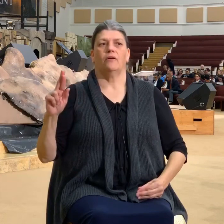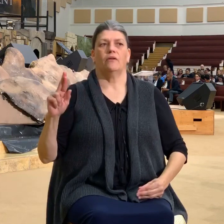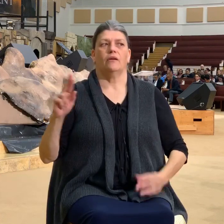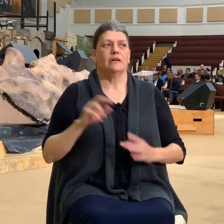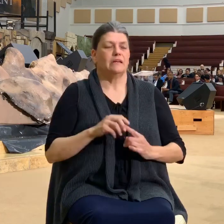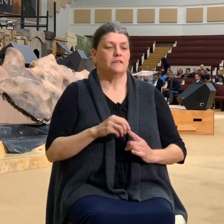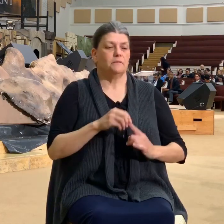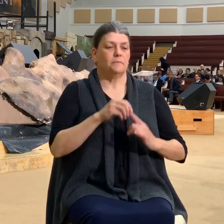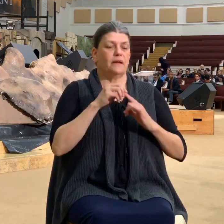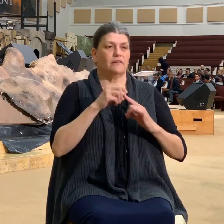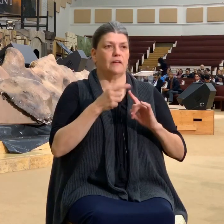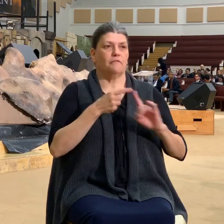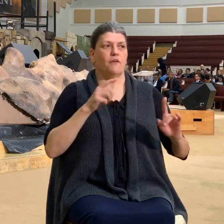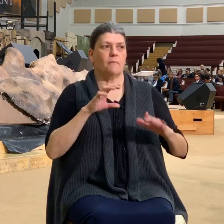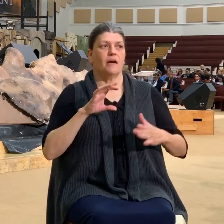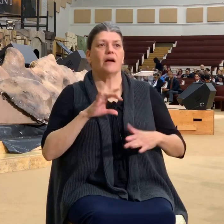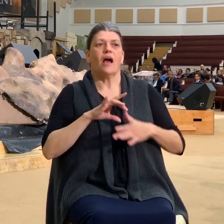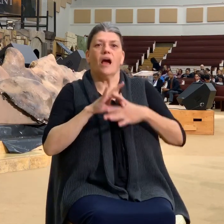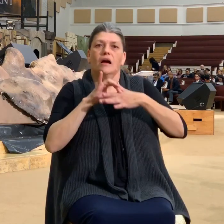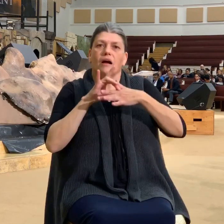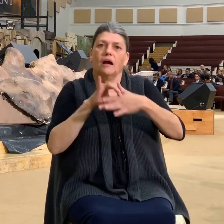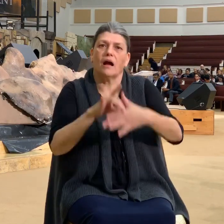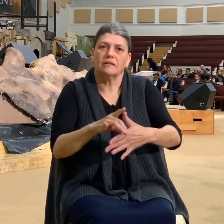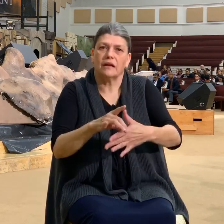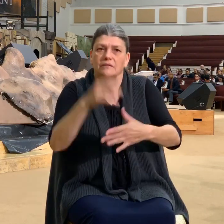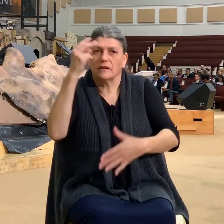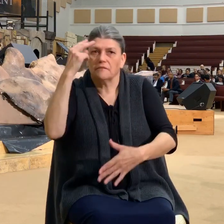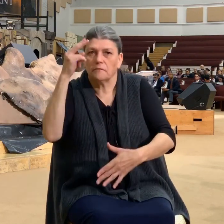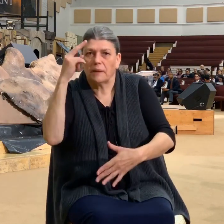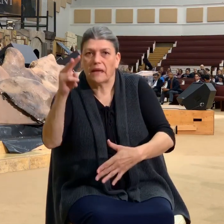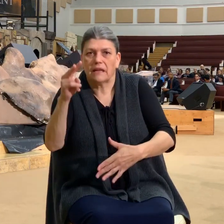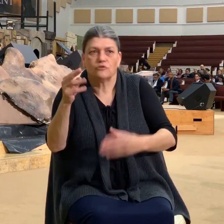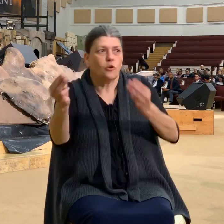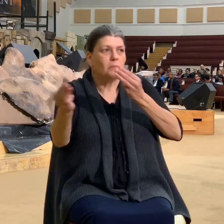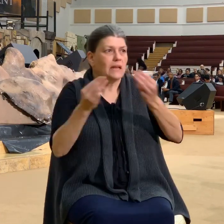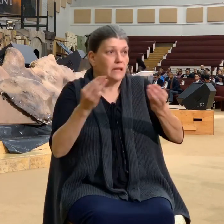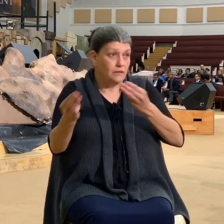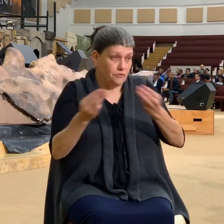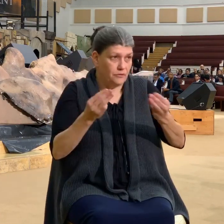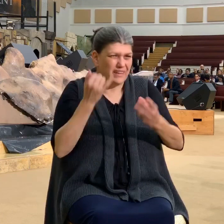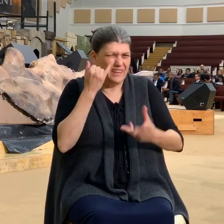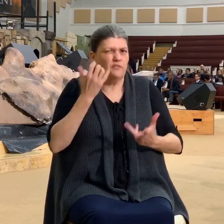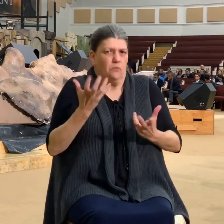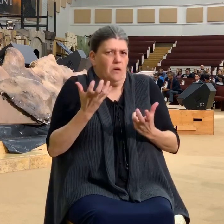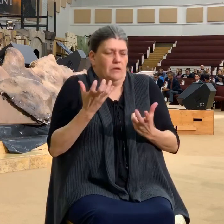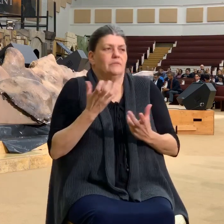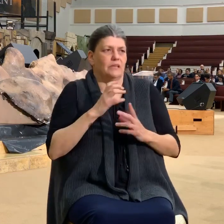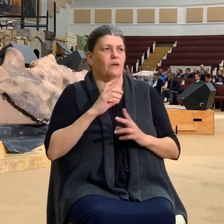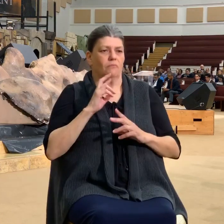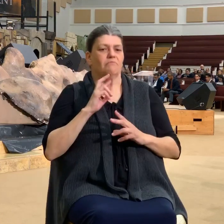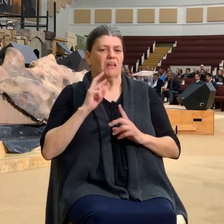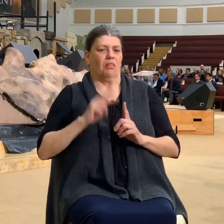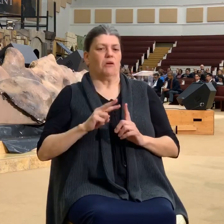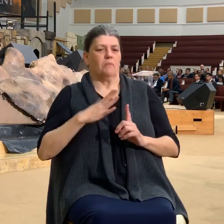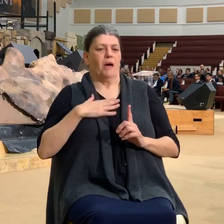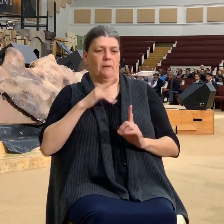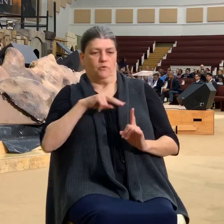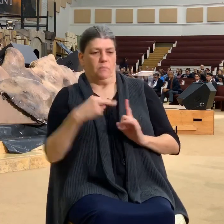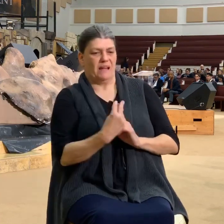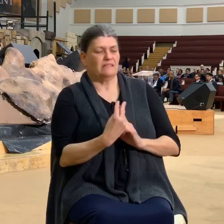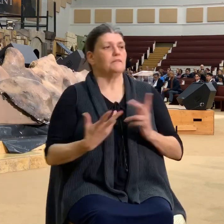from a context of Spanish ministry, if you want to put it that way. I